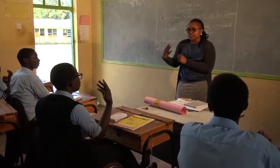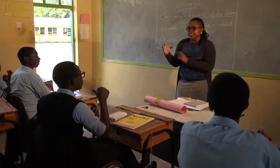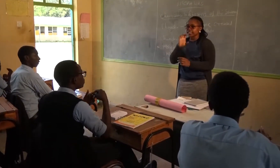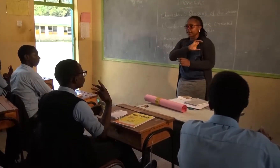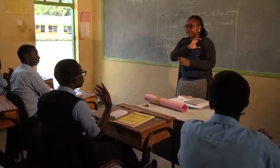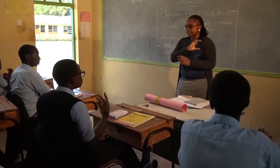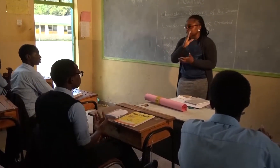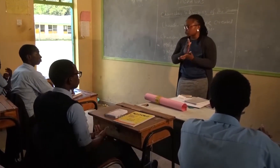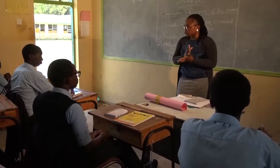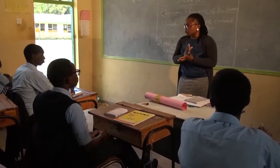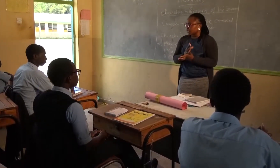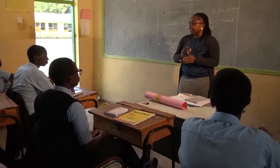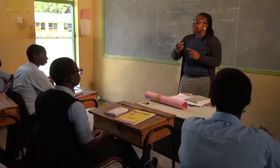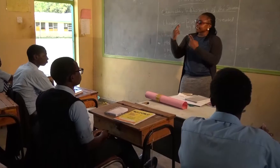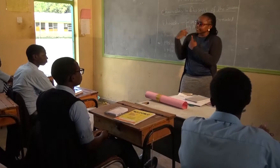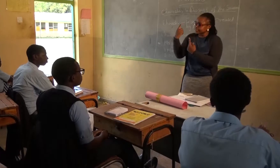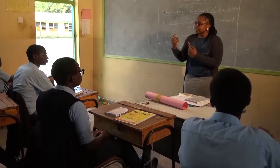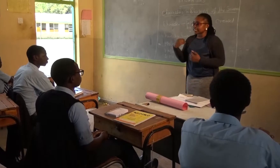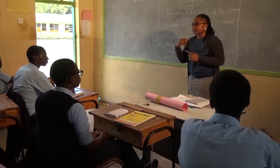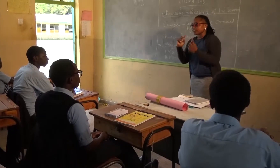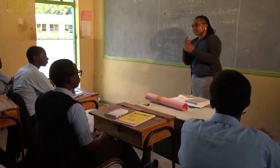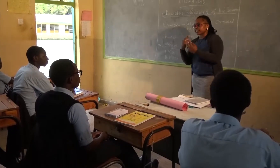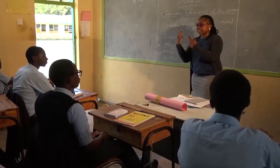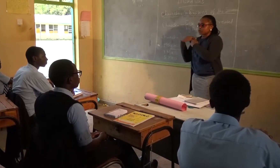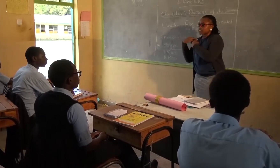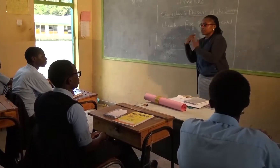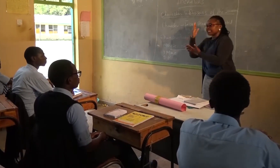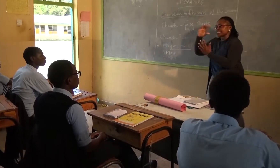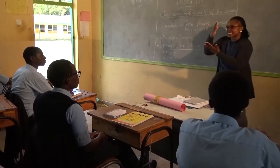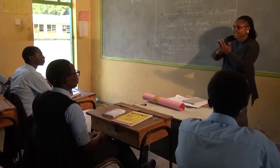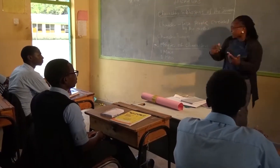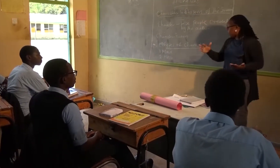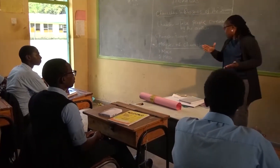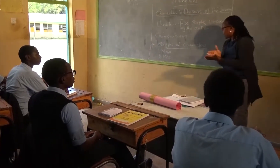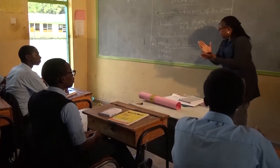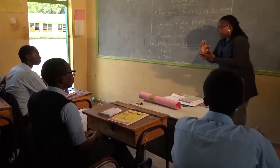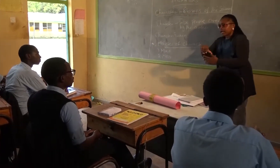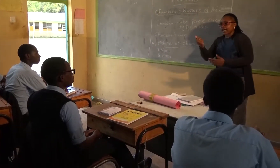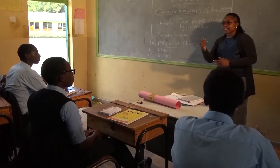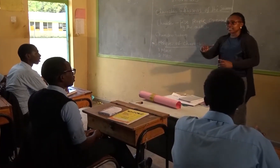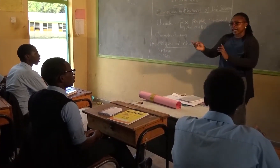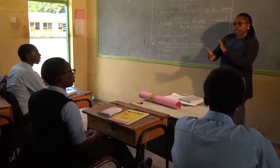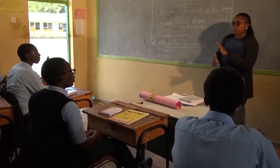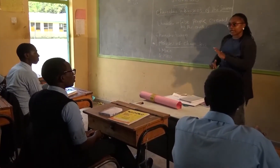15 characters too. And each have different responsibilities. Some are male, others are